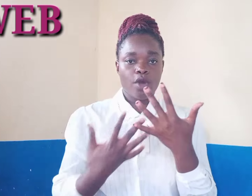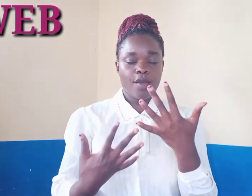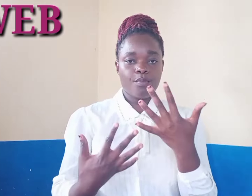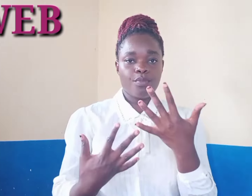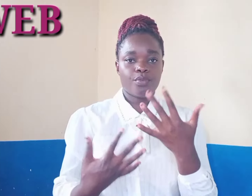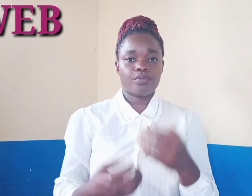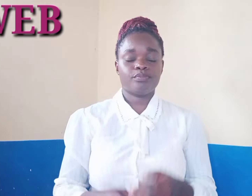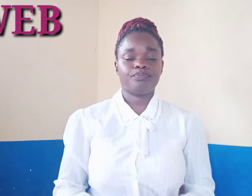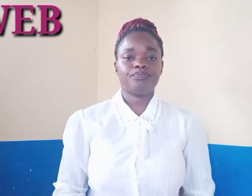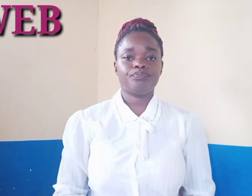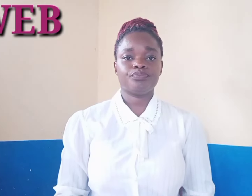Web.